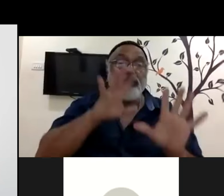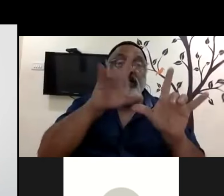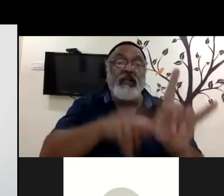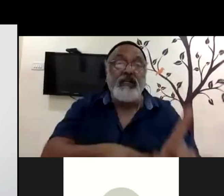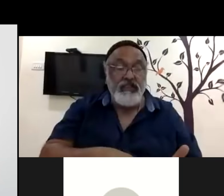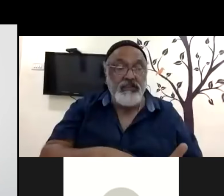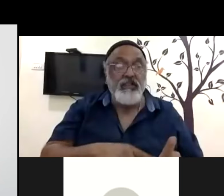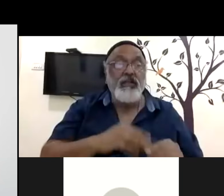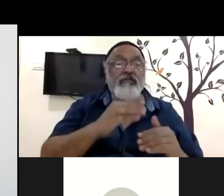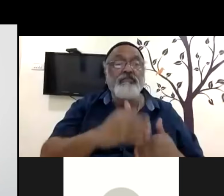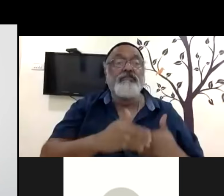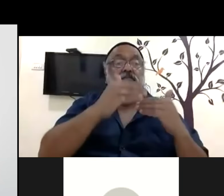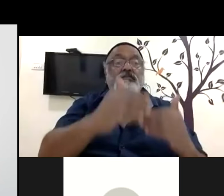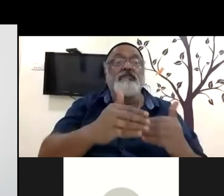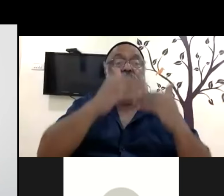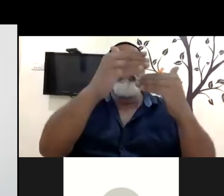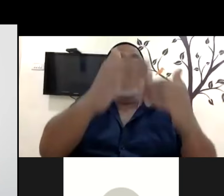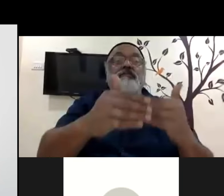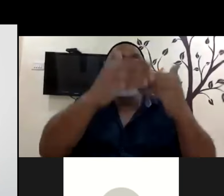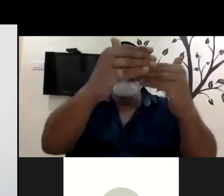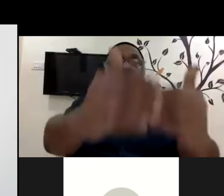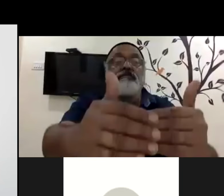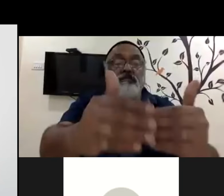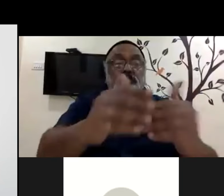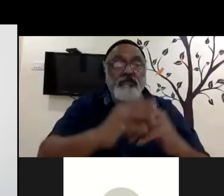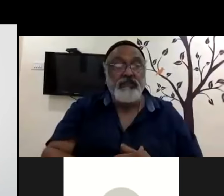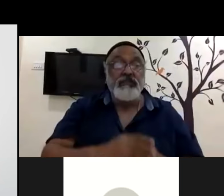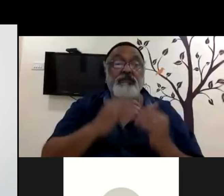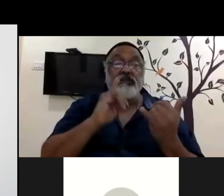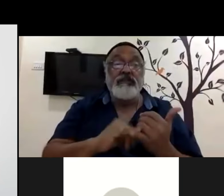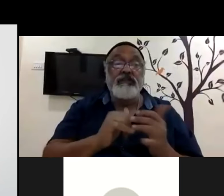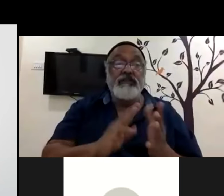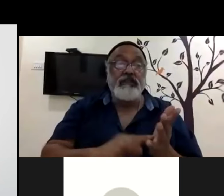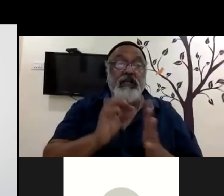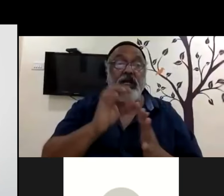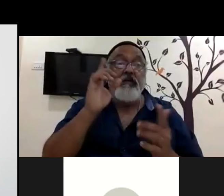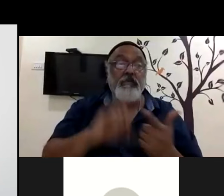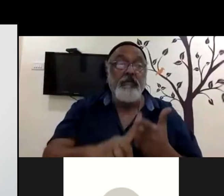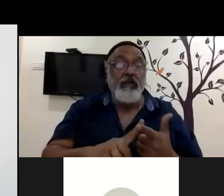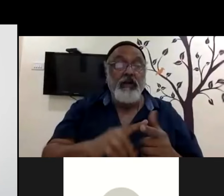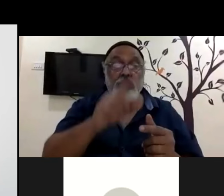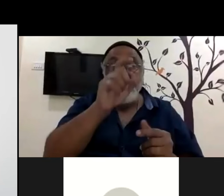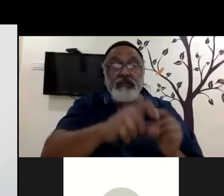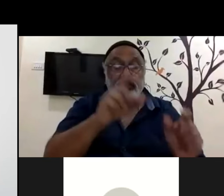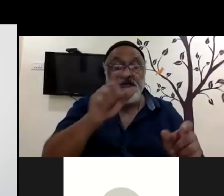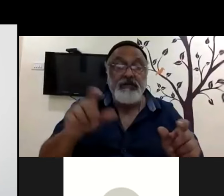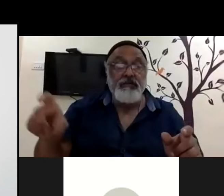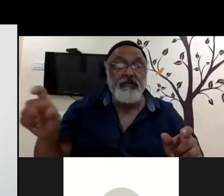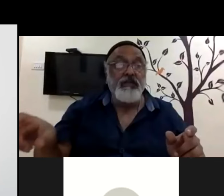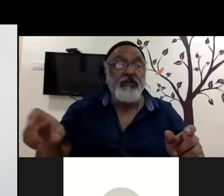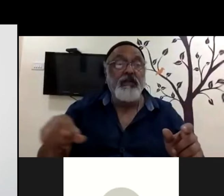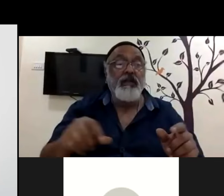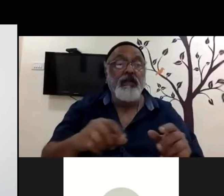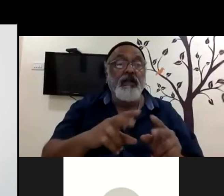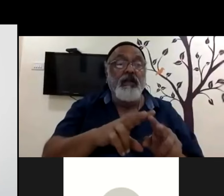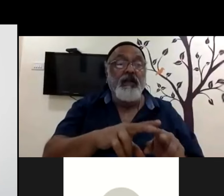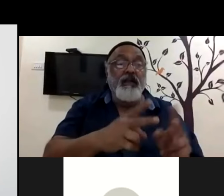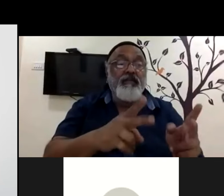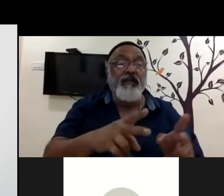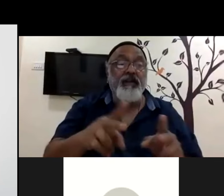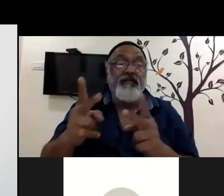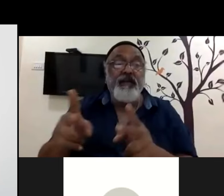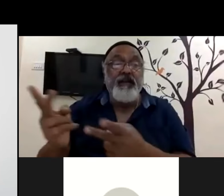is how I answer. So here the sample, the participants of your research or the respondents of your research will vary every time.